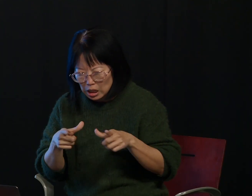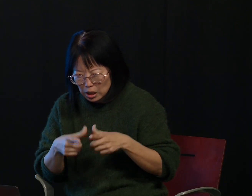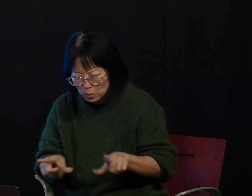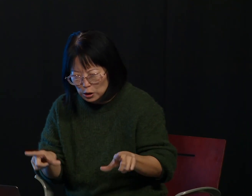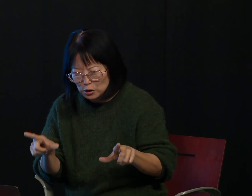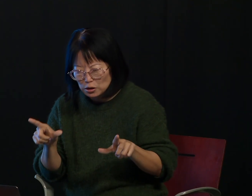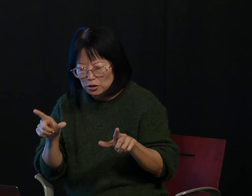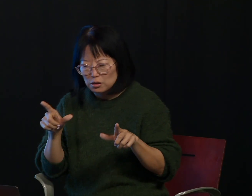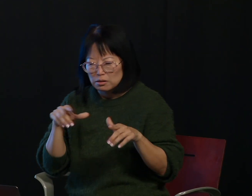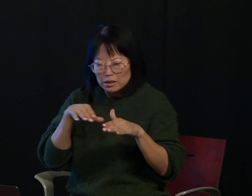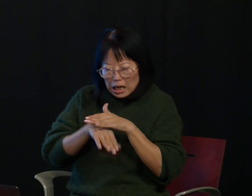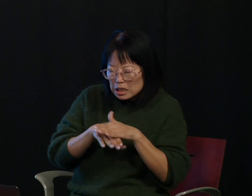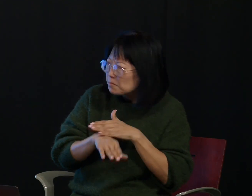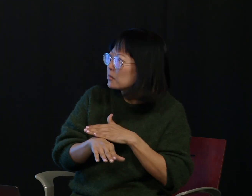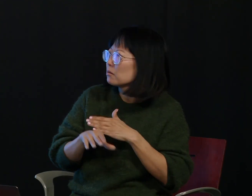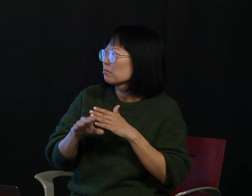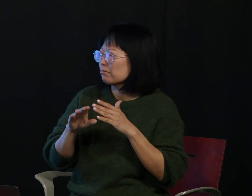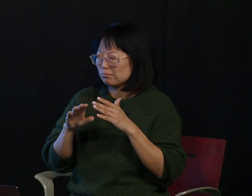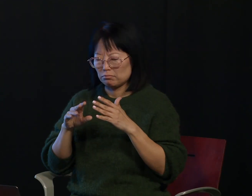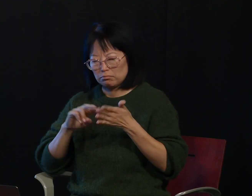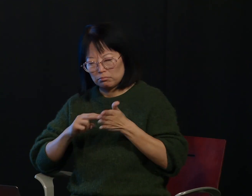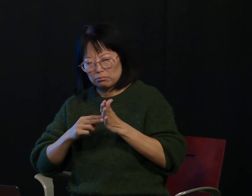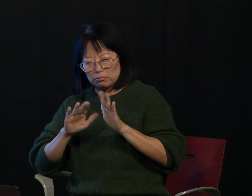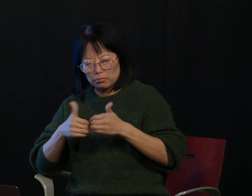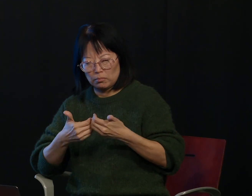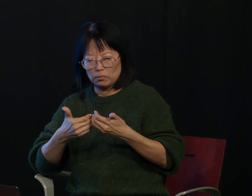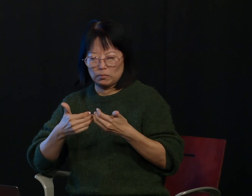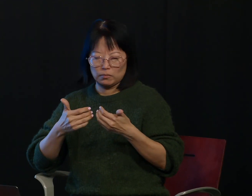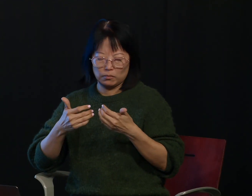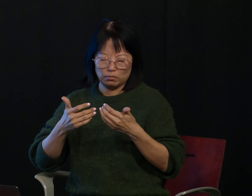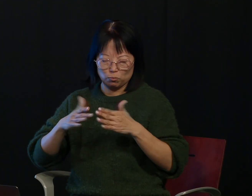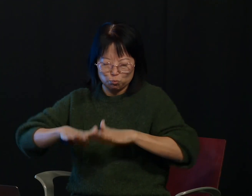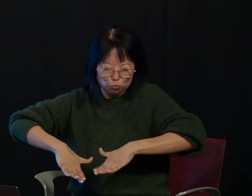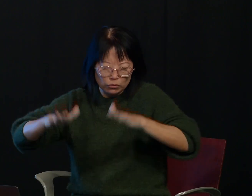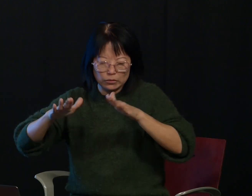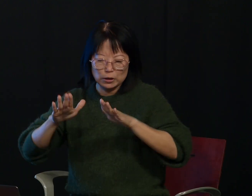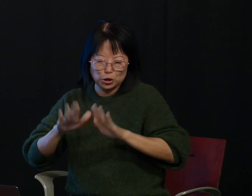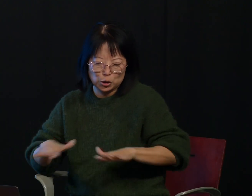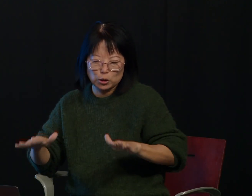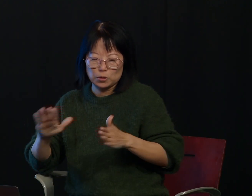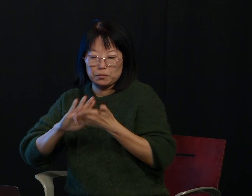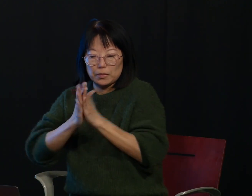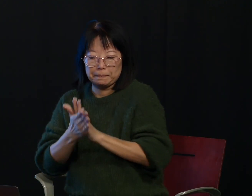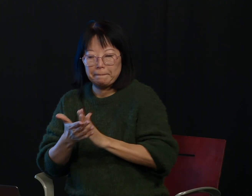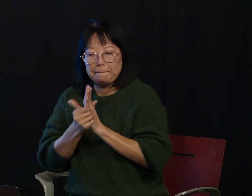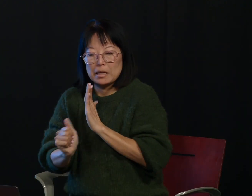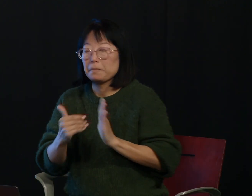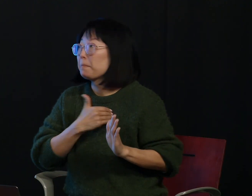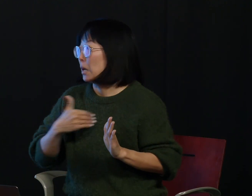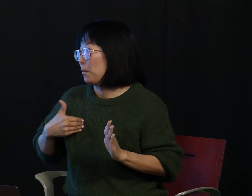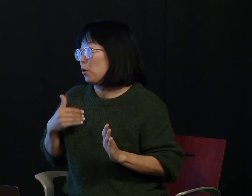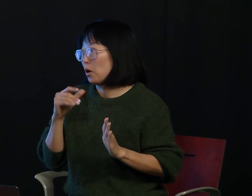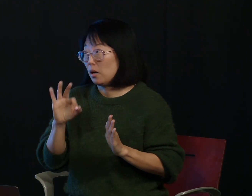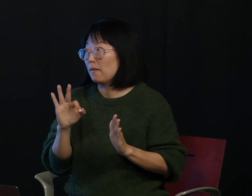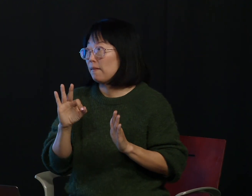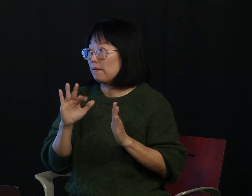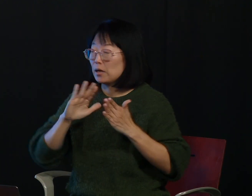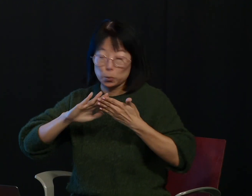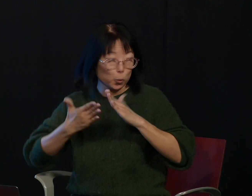shared language. The children didn't have access. How then would they raise their children to become competent members of their